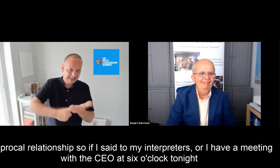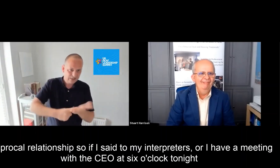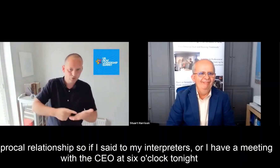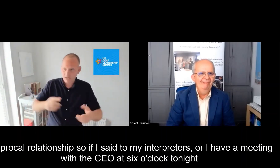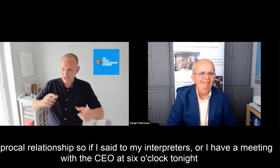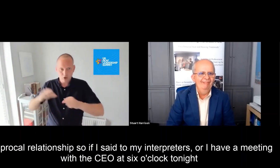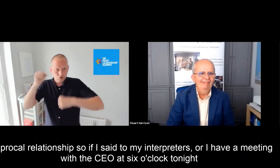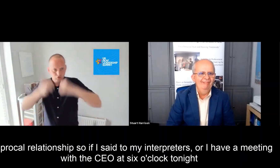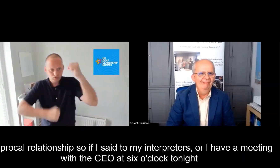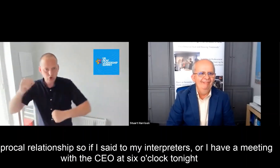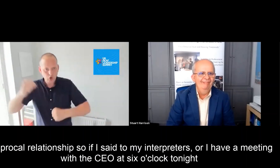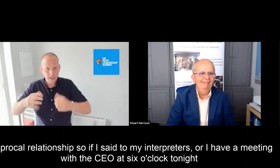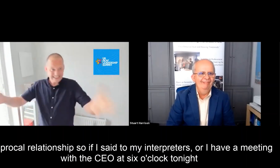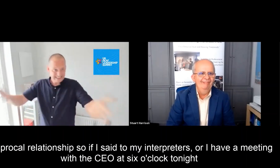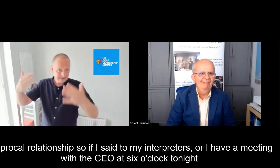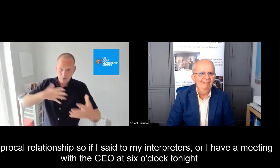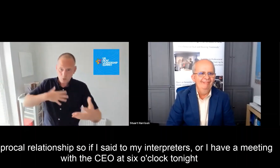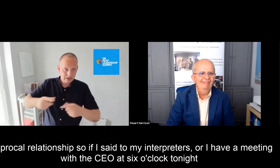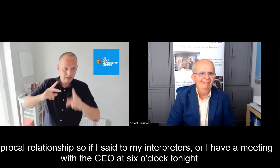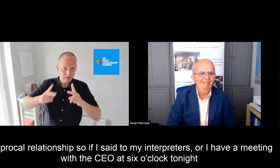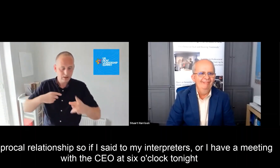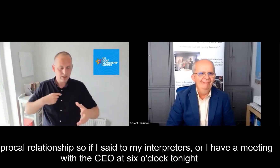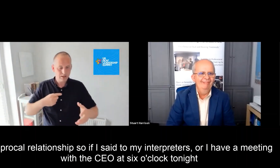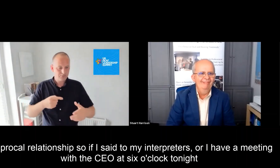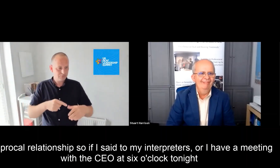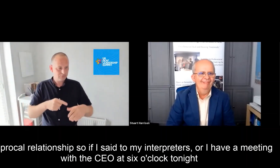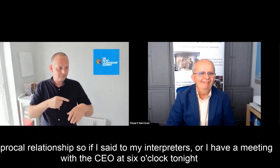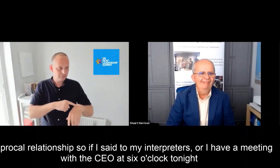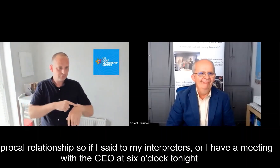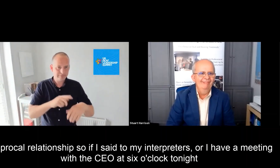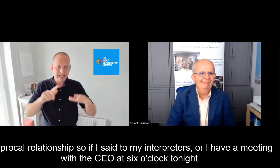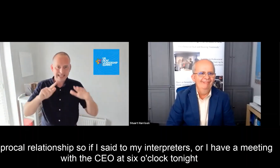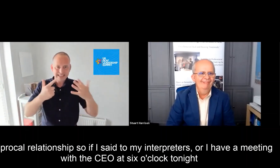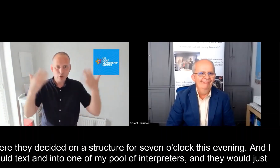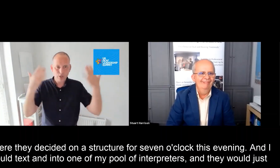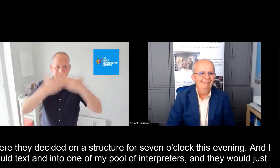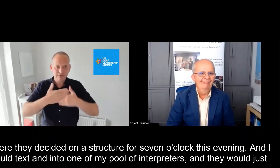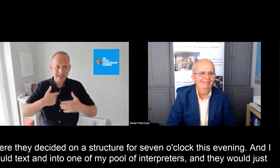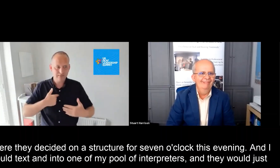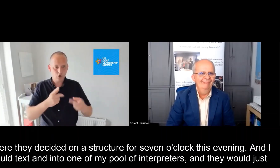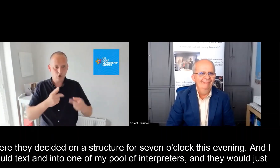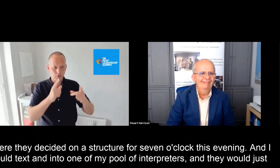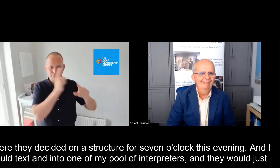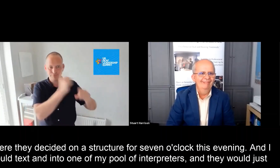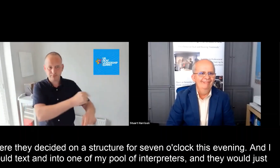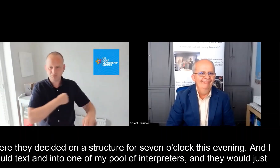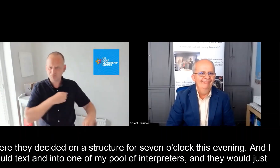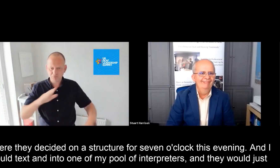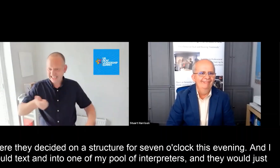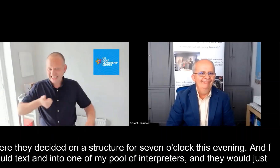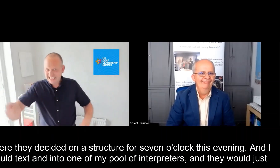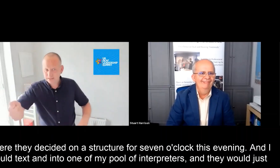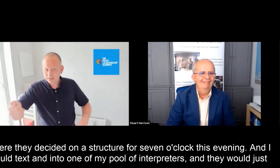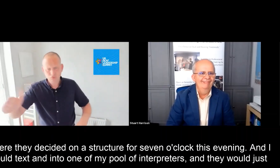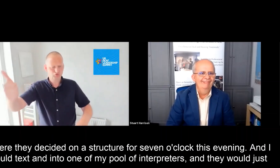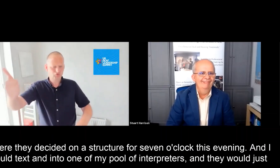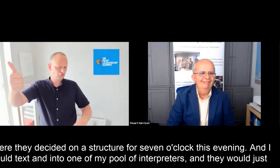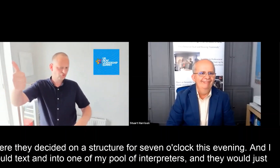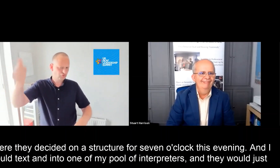my interpreters, oh, I have a meeting with the CEO at 6 o'clock tonight where they're deciding on a structure, or 7 o'clock this evening, I would